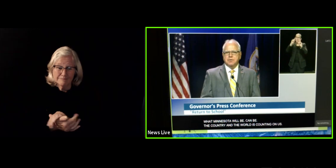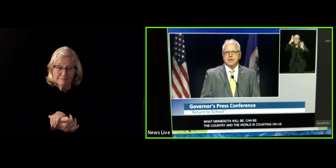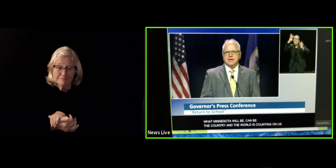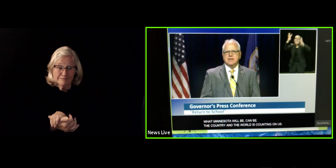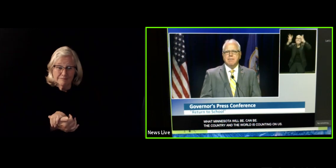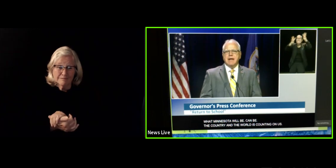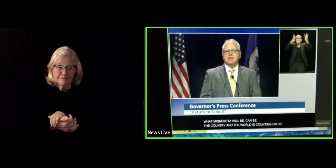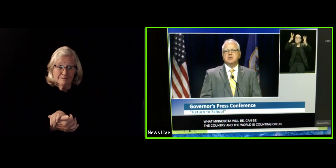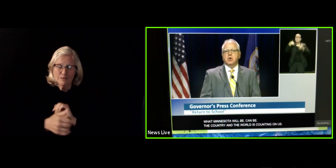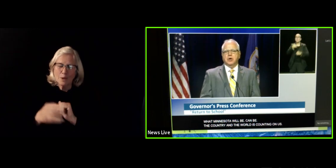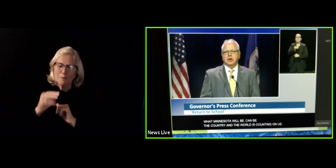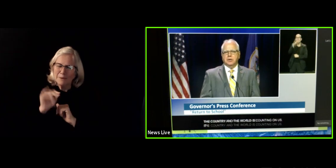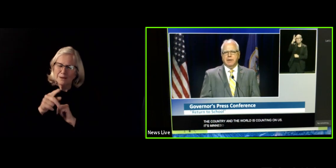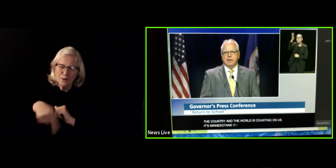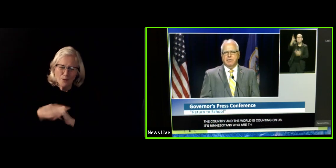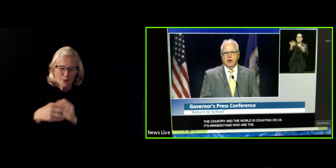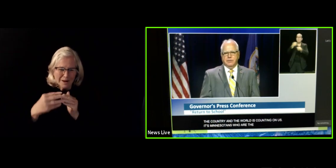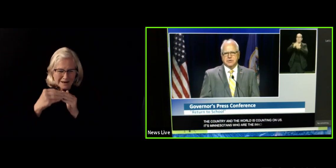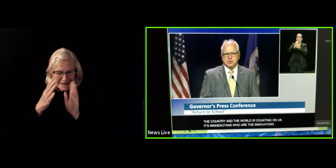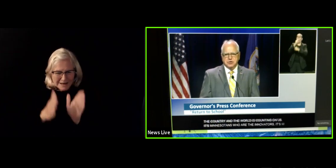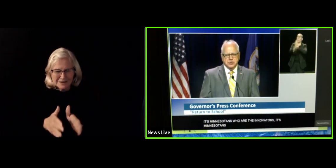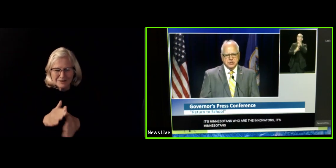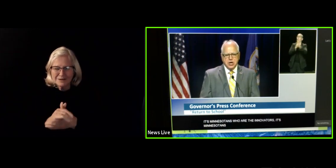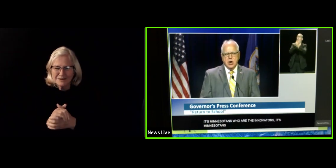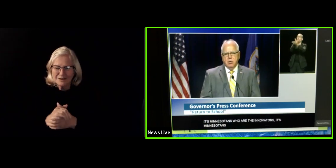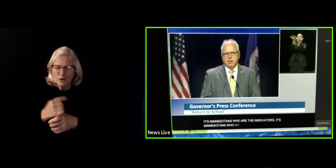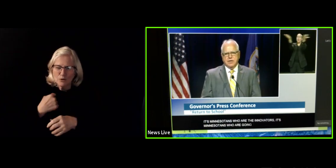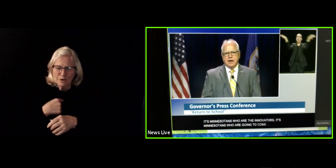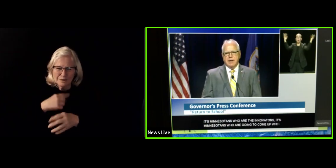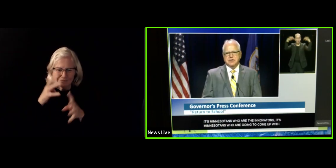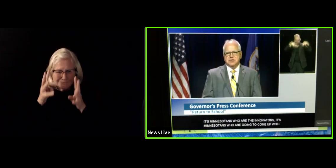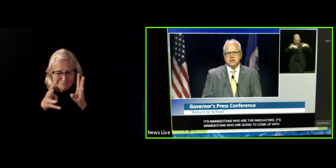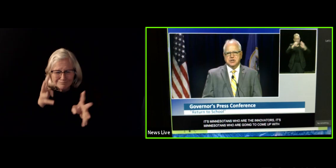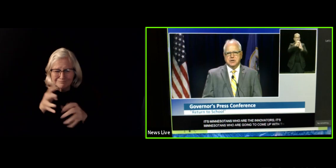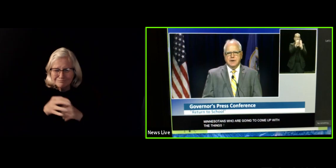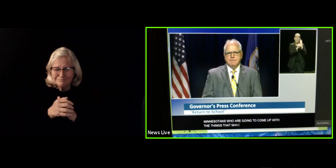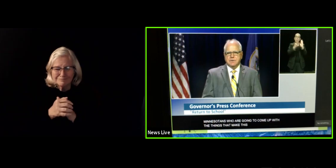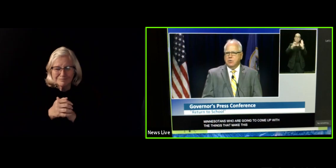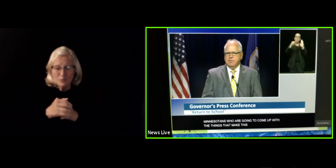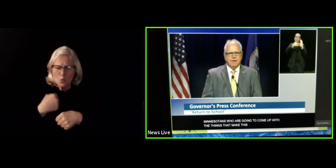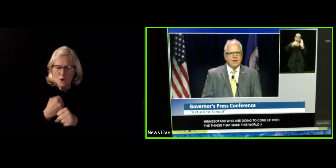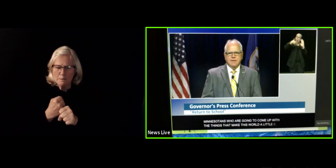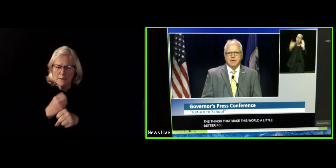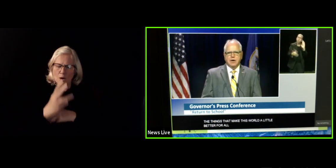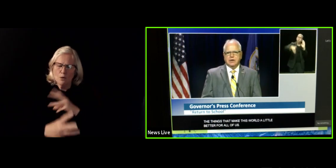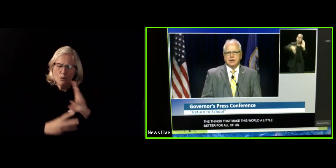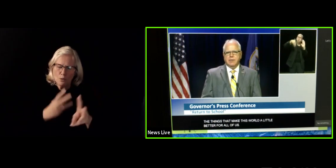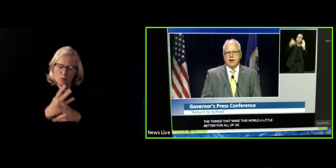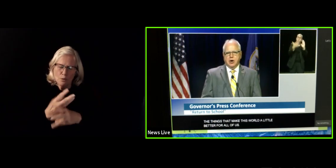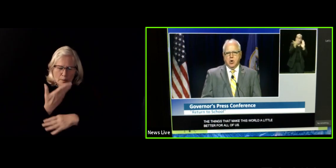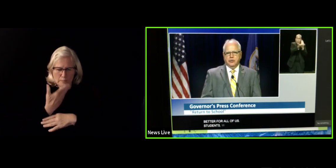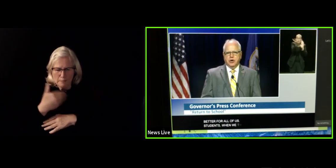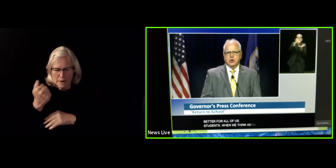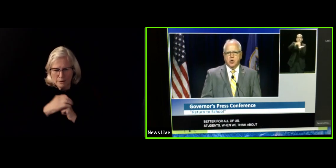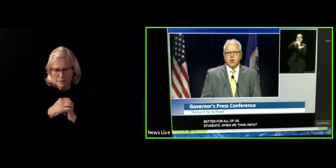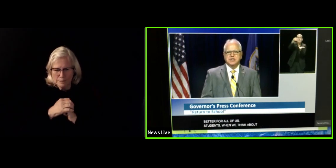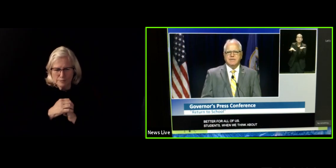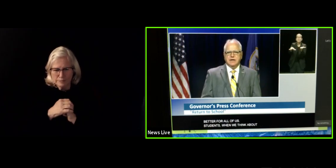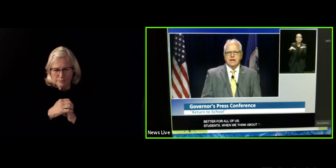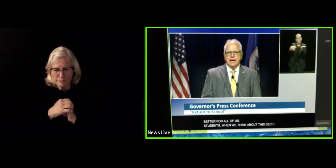with the things that make this world a little better for all of us. So students, when we think about this decision, we're very, very clear about our goals.